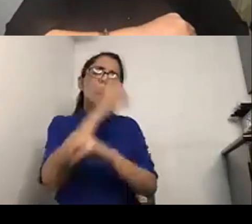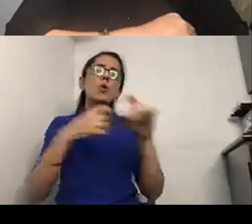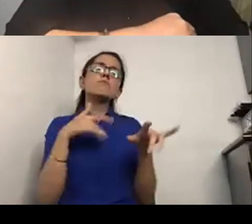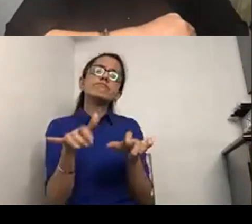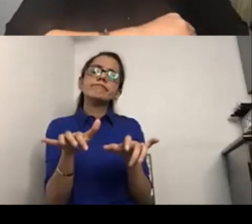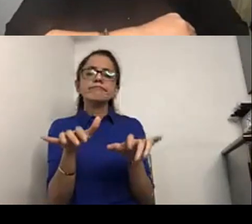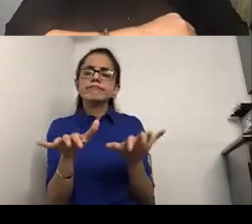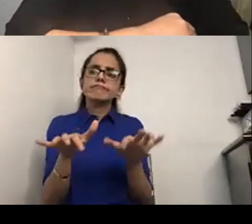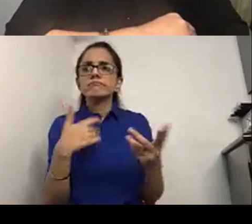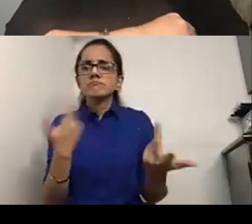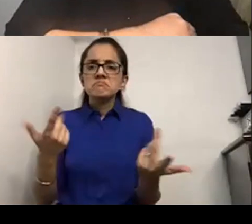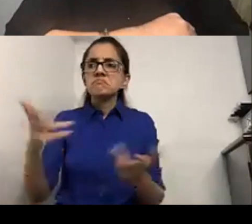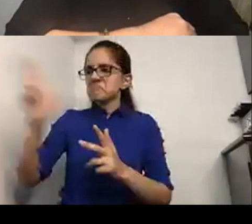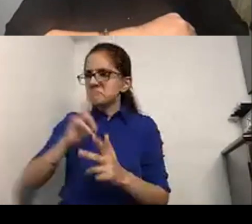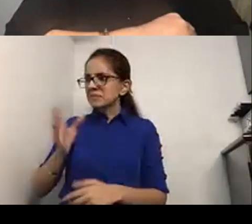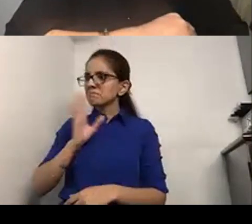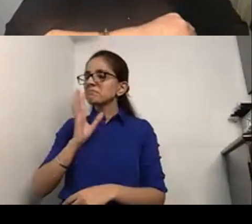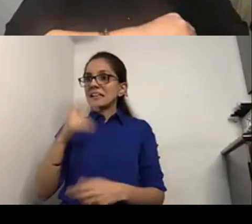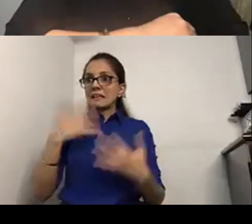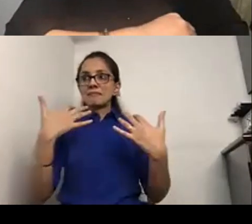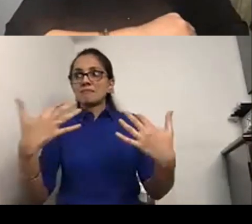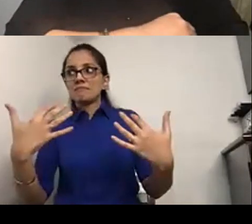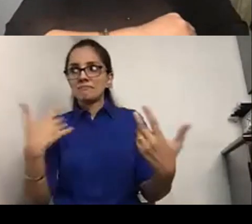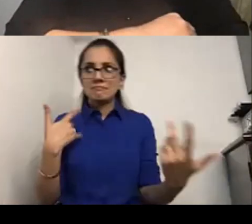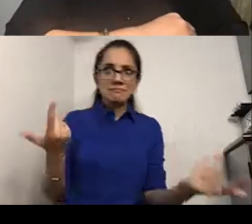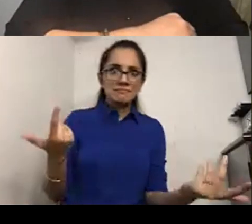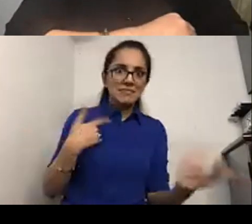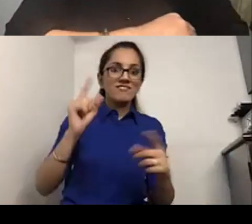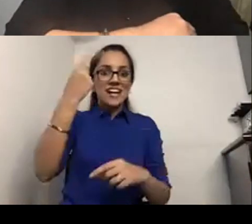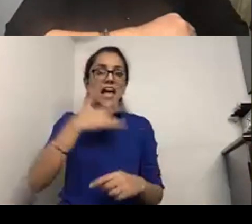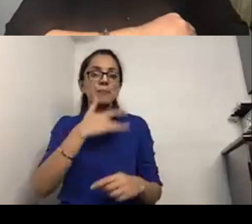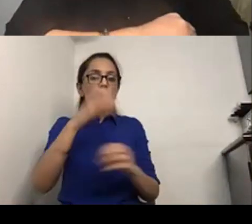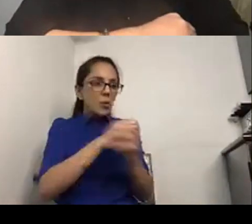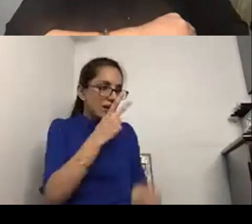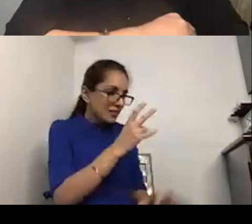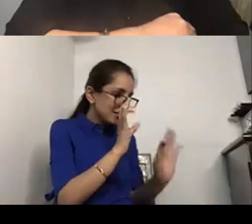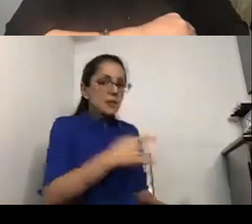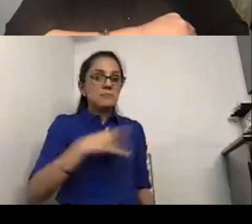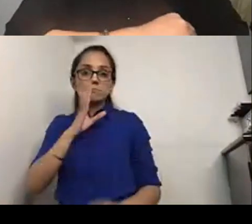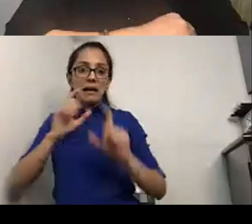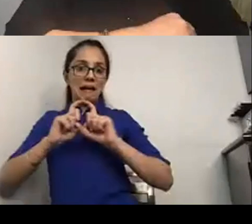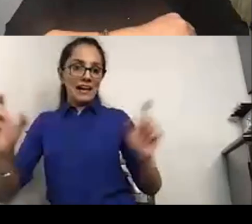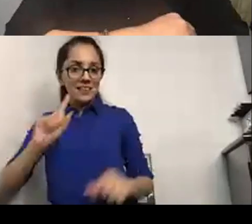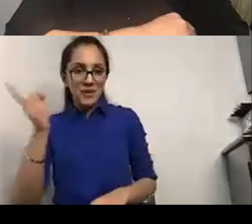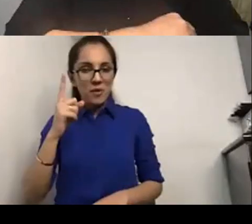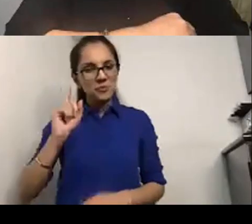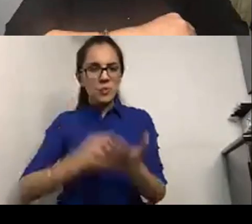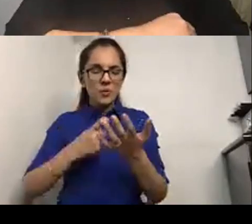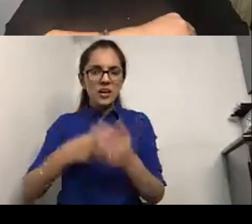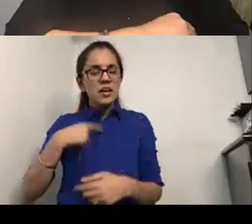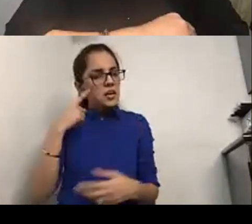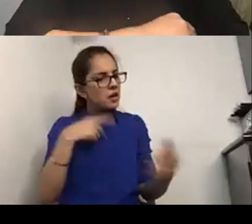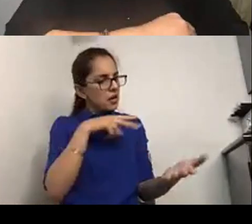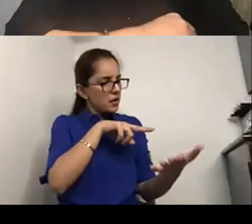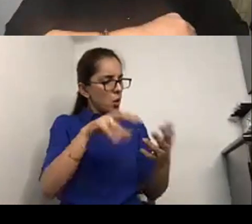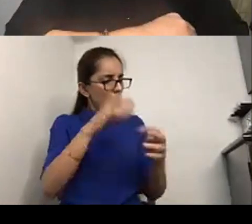out. When you're asked to speak to an audience, you normally want to Google search. And while I was going through that, I was quite surprised to